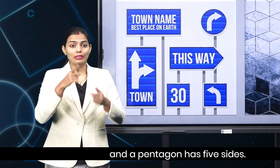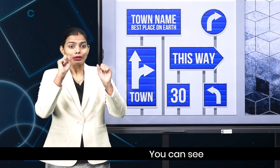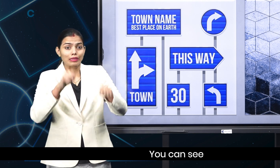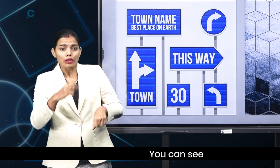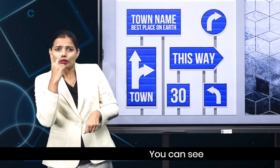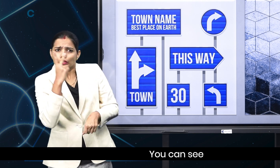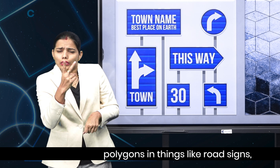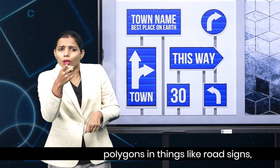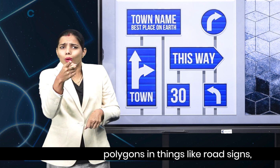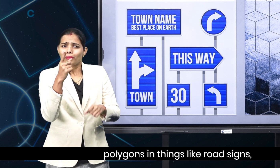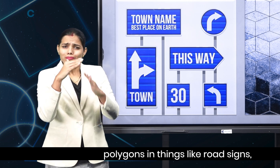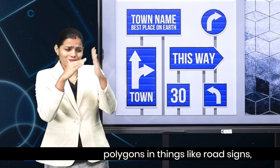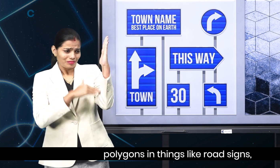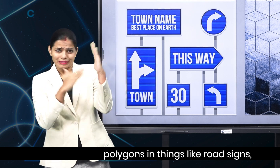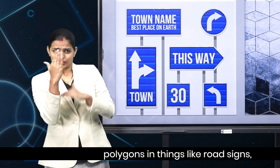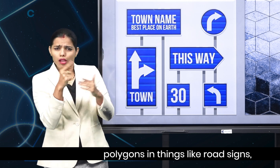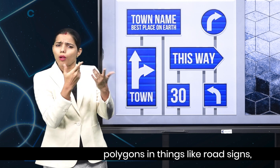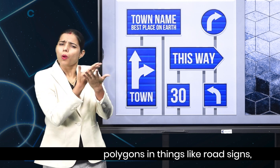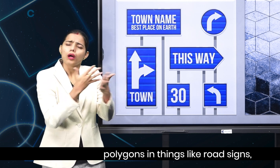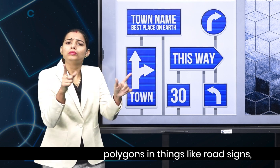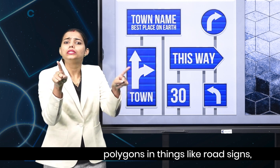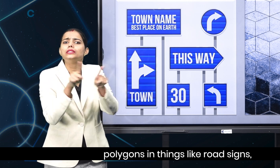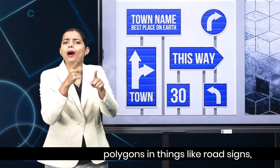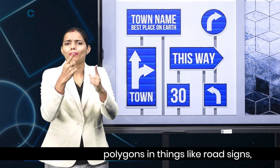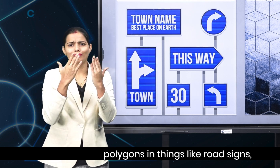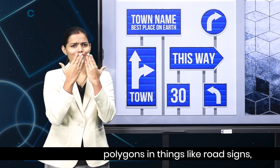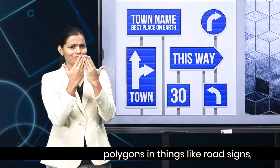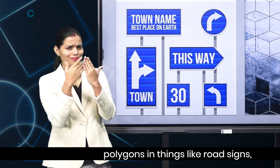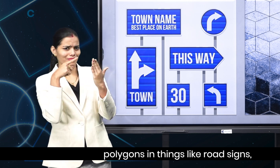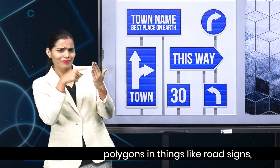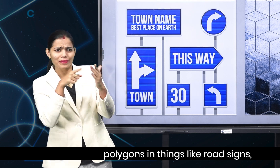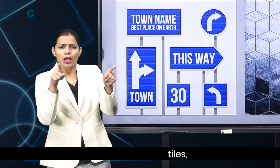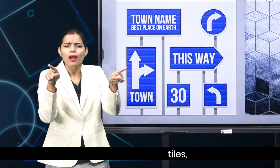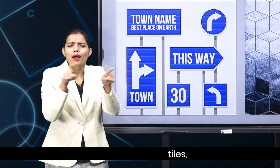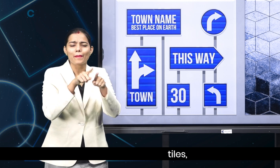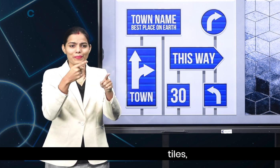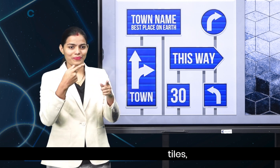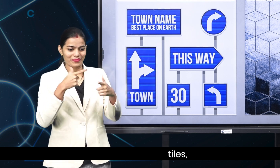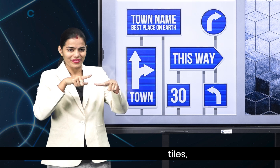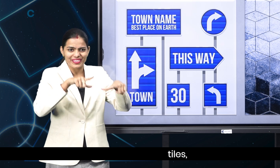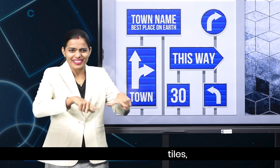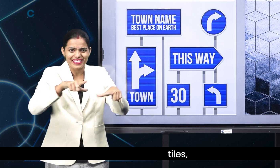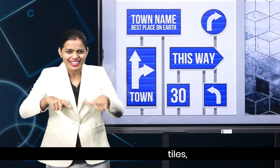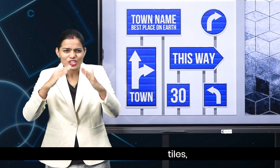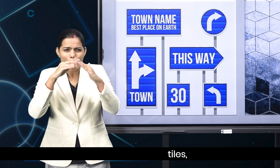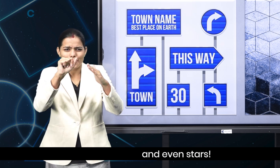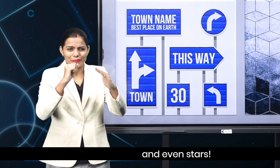You can see polygons in things like road signs, tiles, and